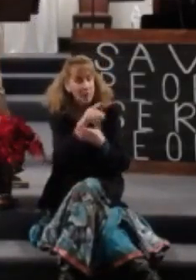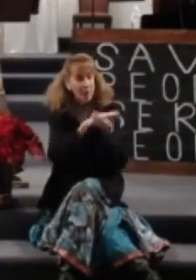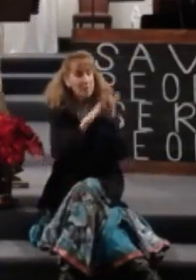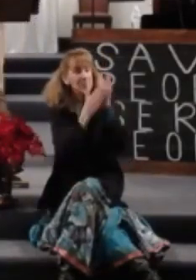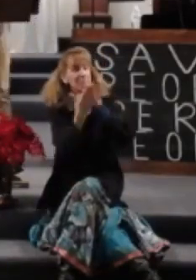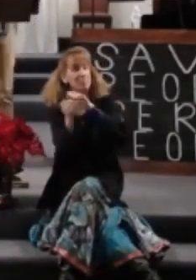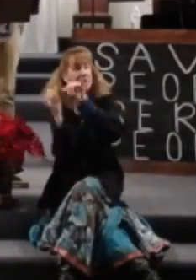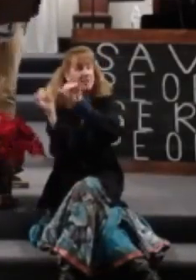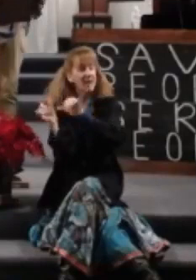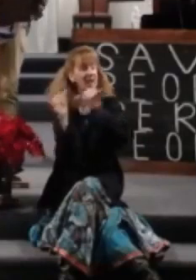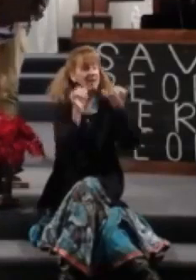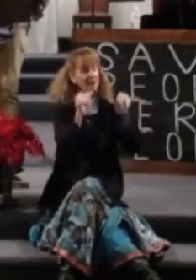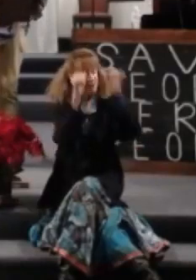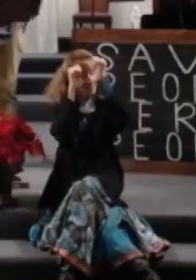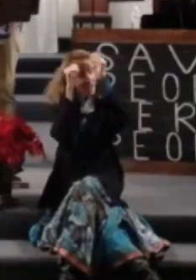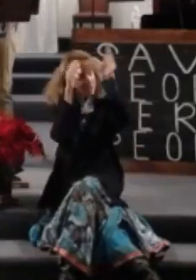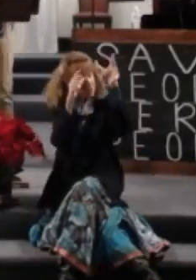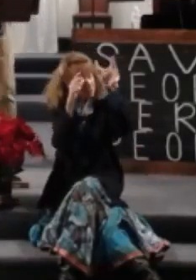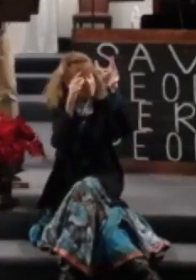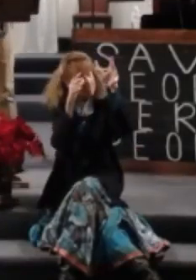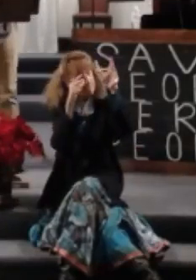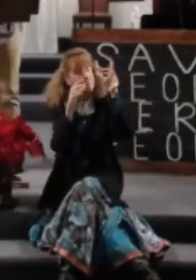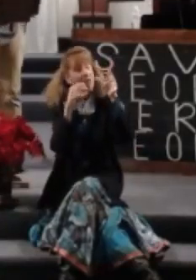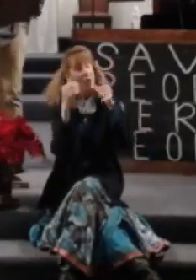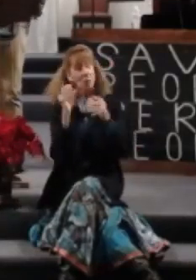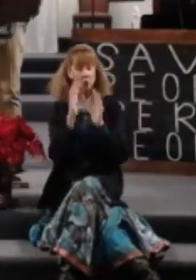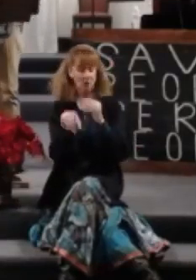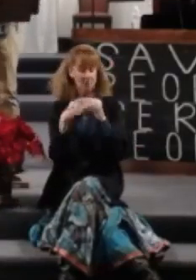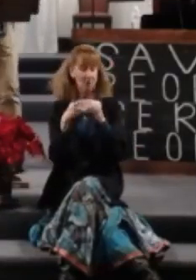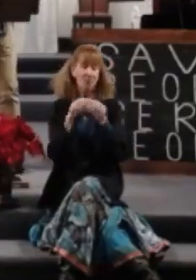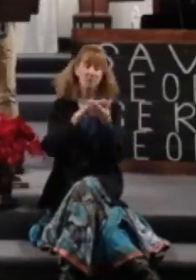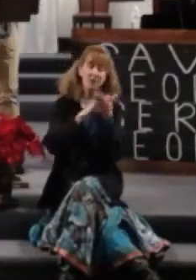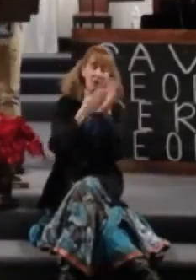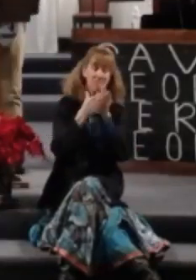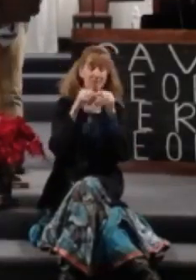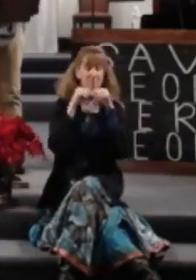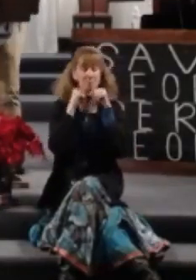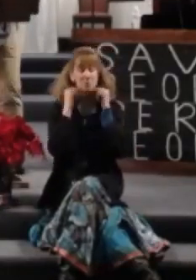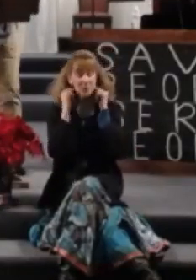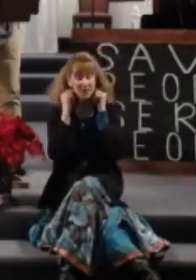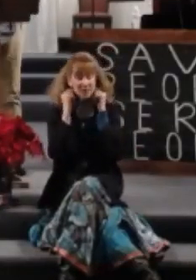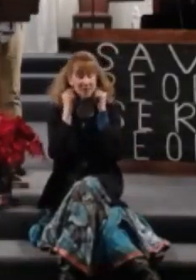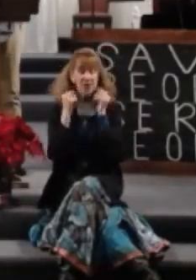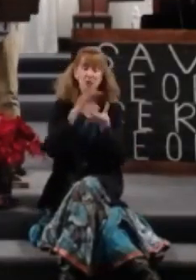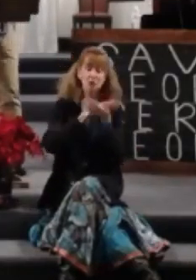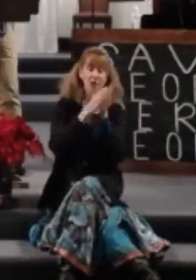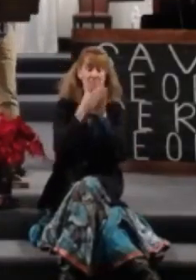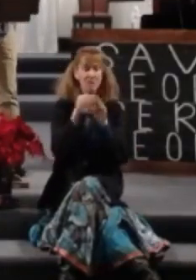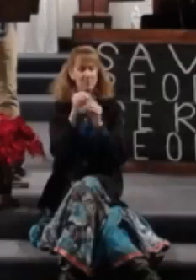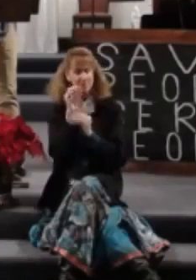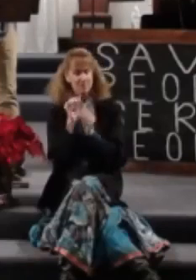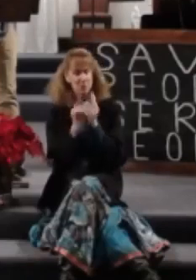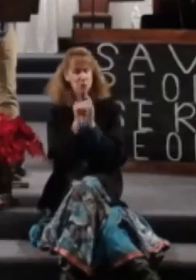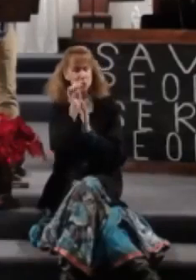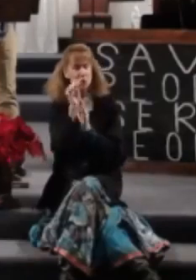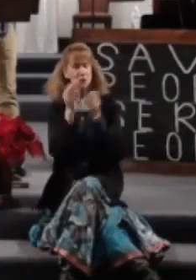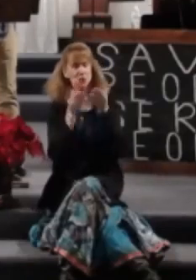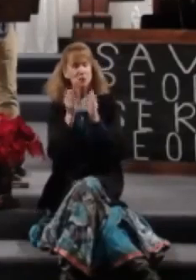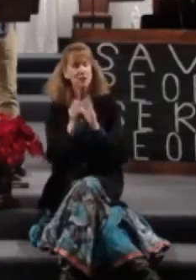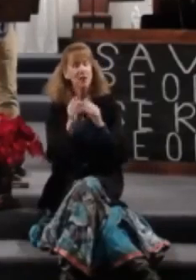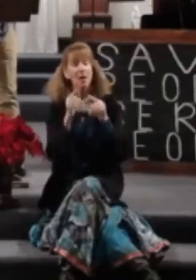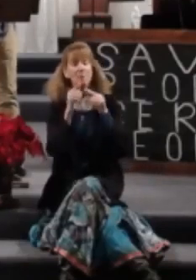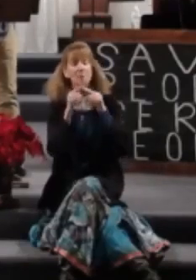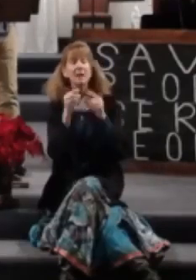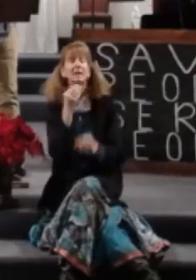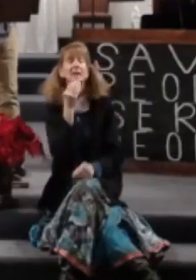Father. We talked about being mature in the faith. We talked about being priests. We talked about being mature servants. But here in